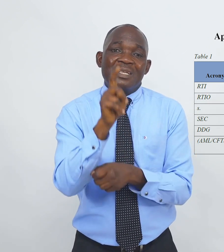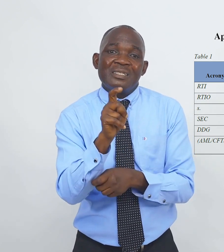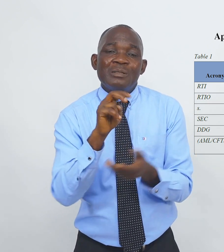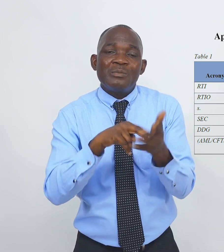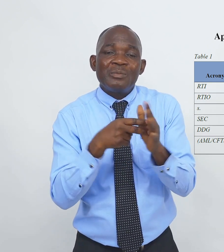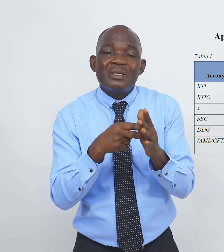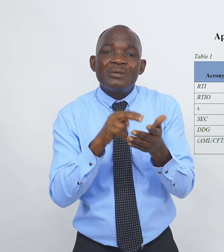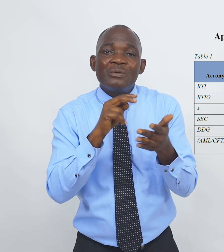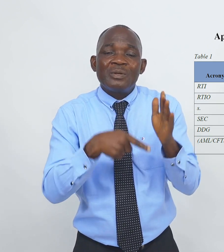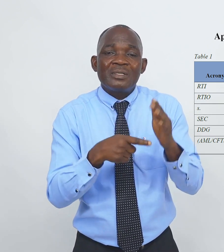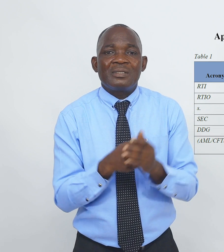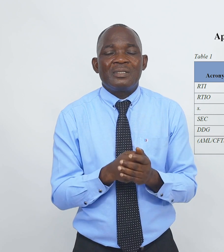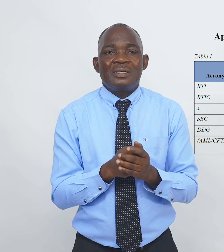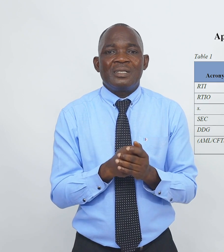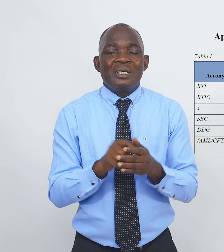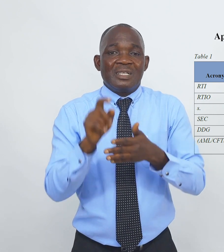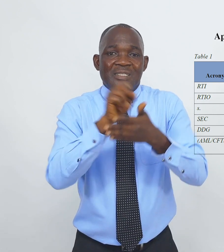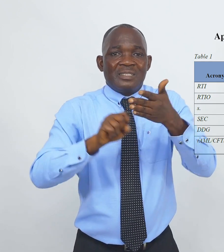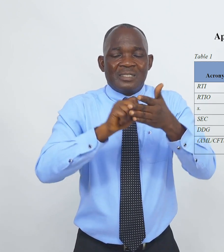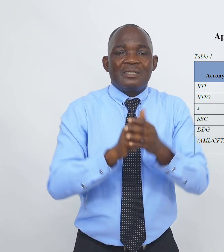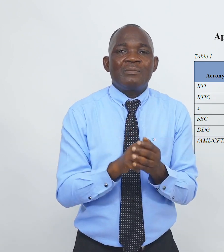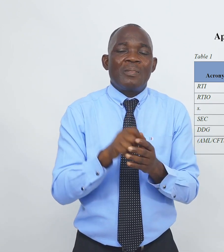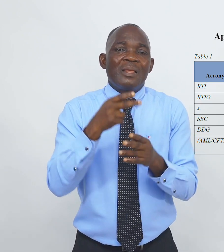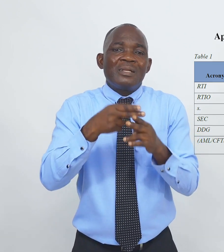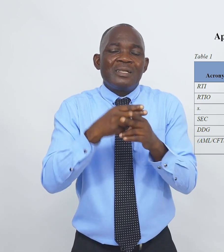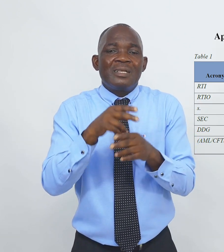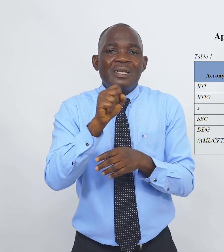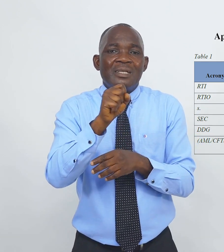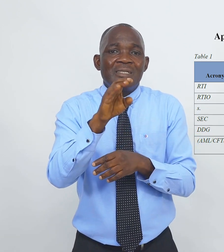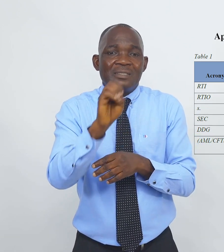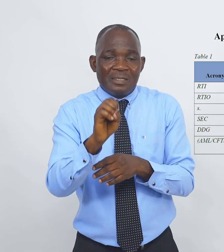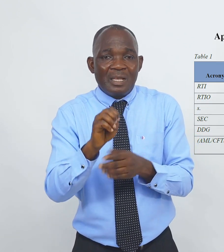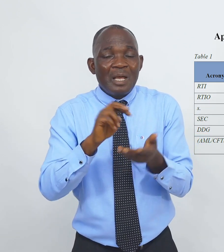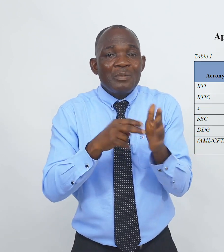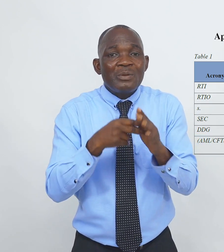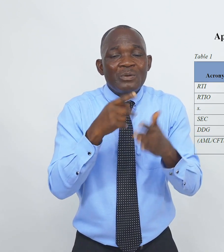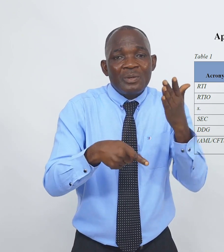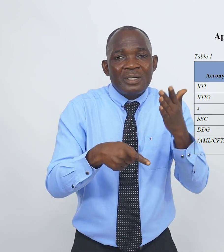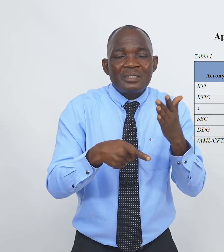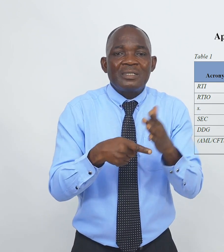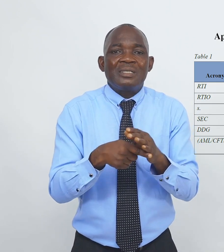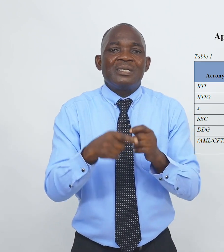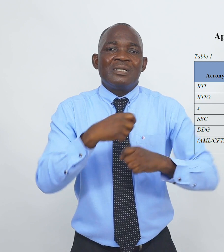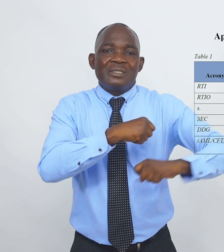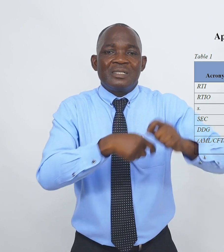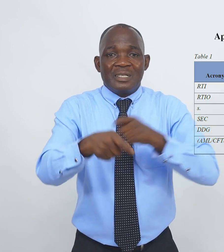officer. Acronym. S. Literal translation.